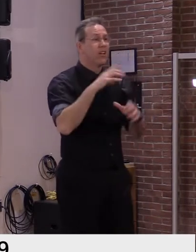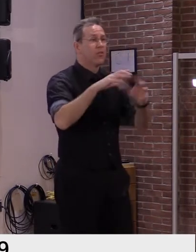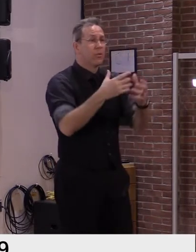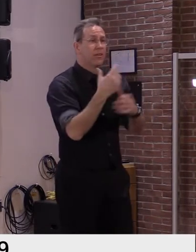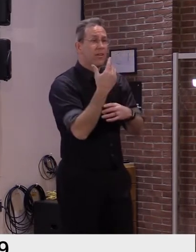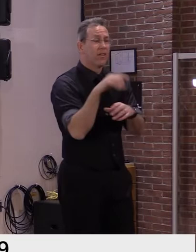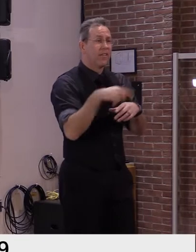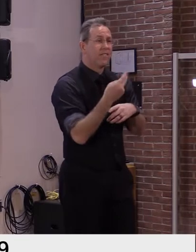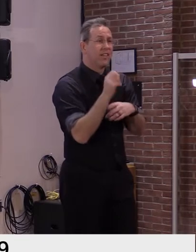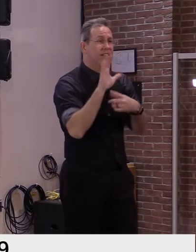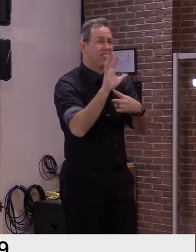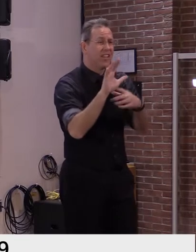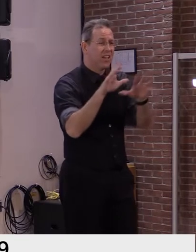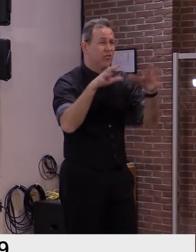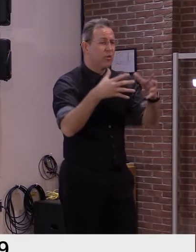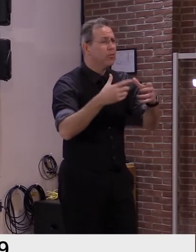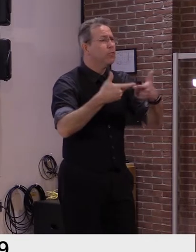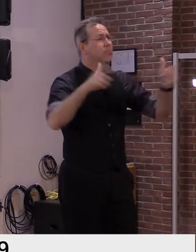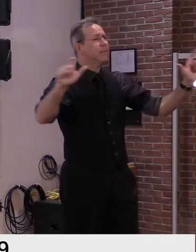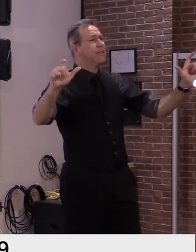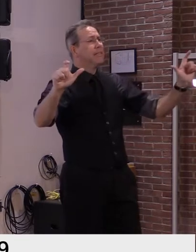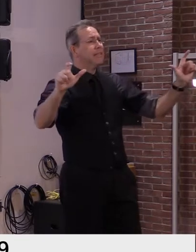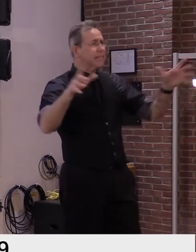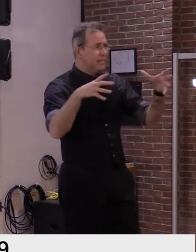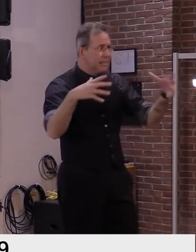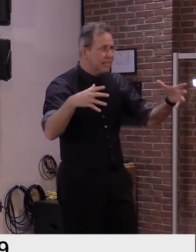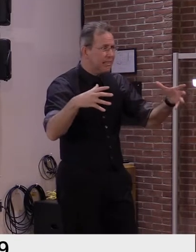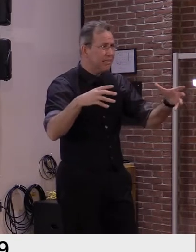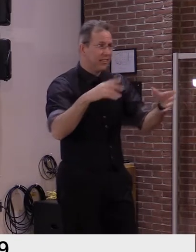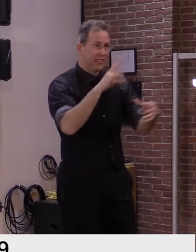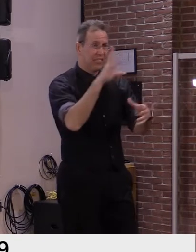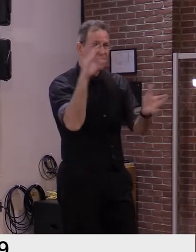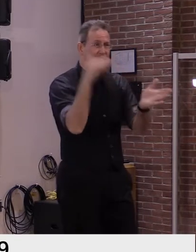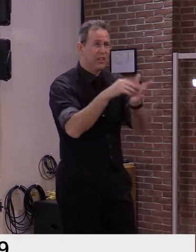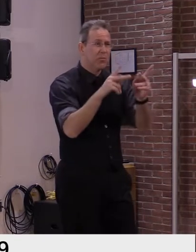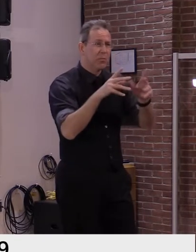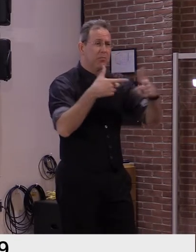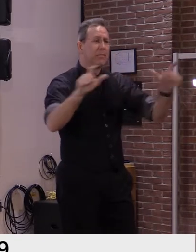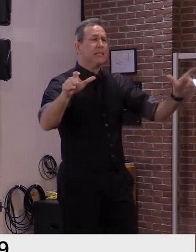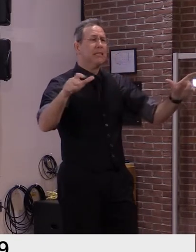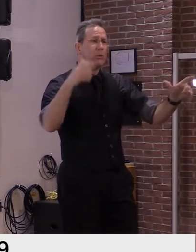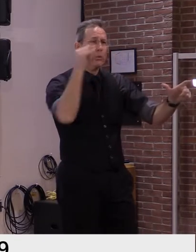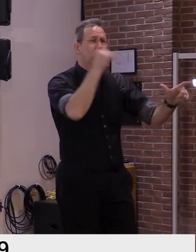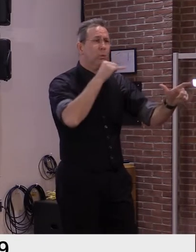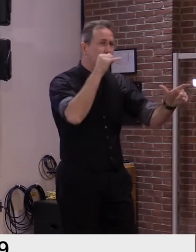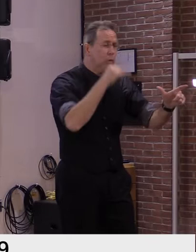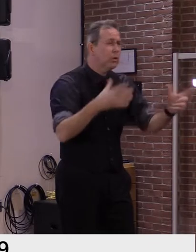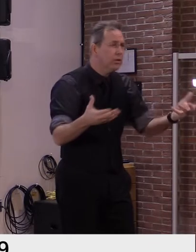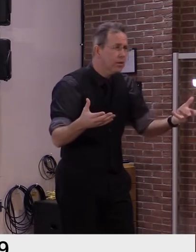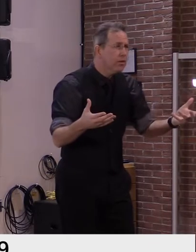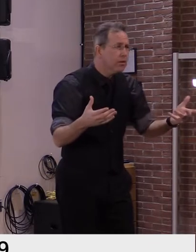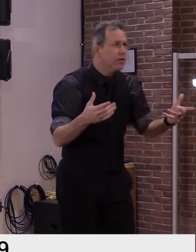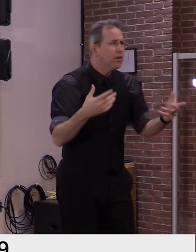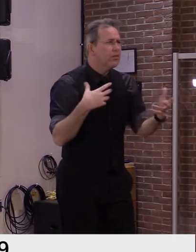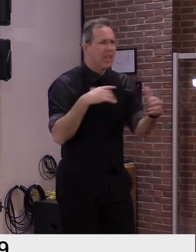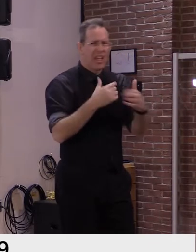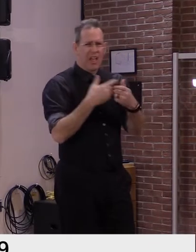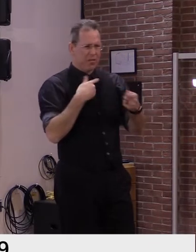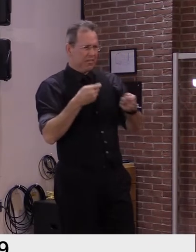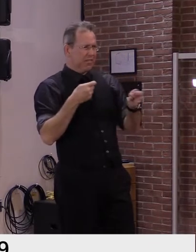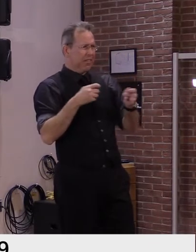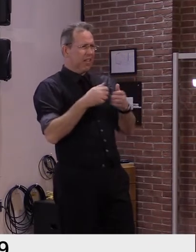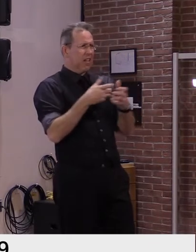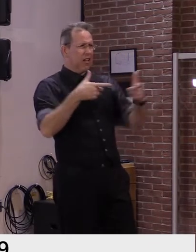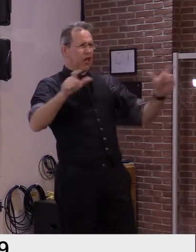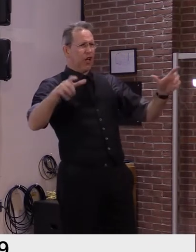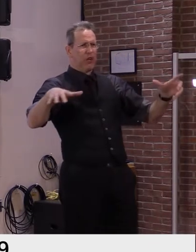of approximately 75,000 Vermonters. In order to manage this group and get them vaccinated as